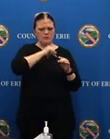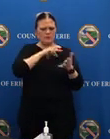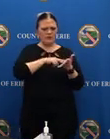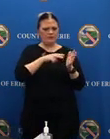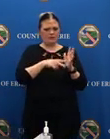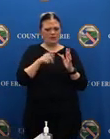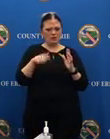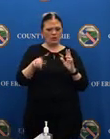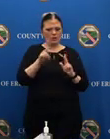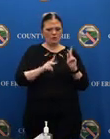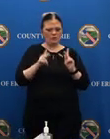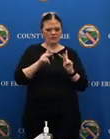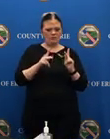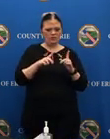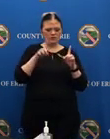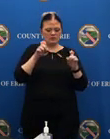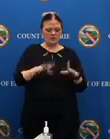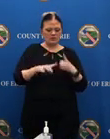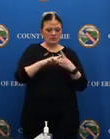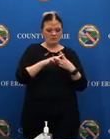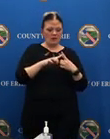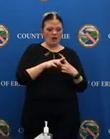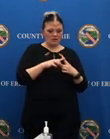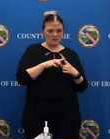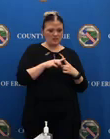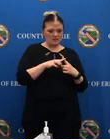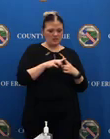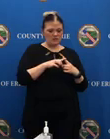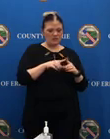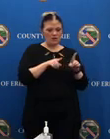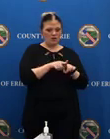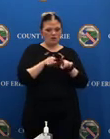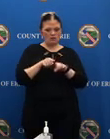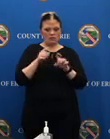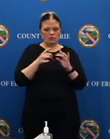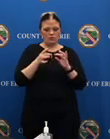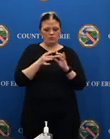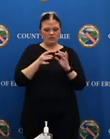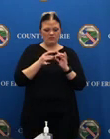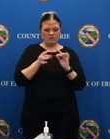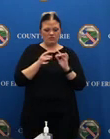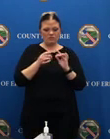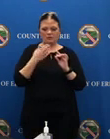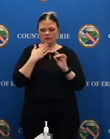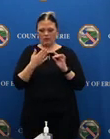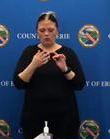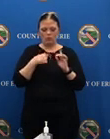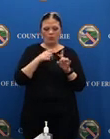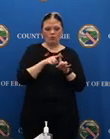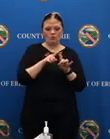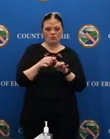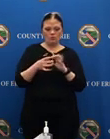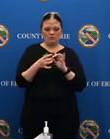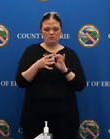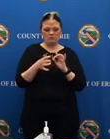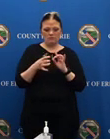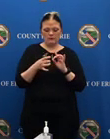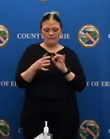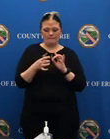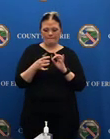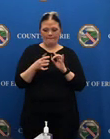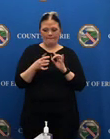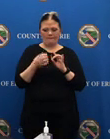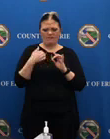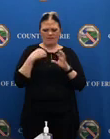those folks had tested positive at some point. Yes. Also, you mentioned frequently, thank you. You mentioned frequently that you've